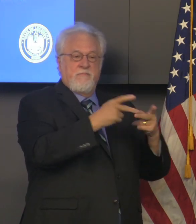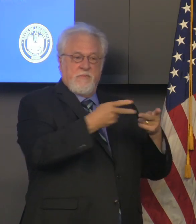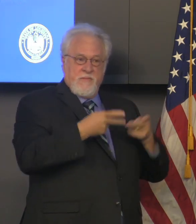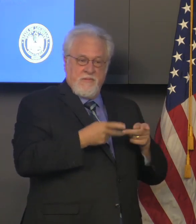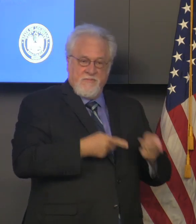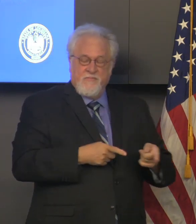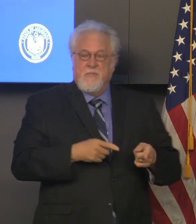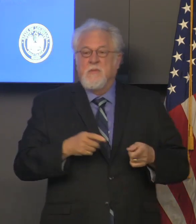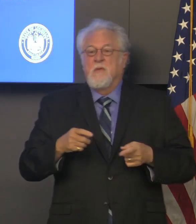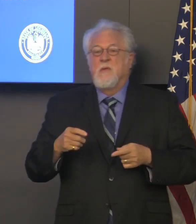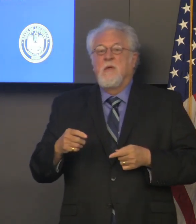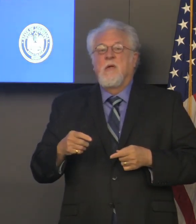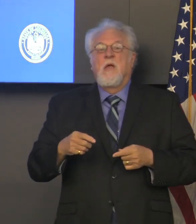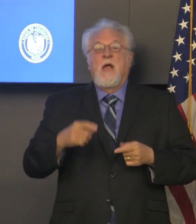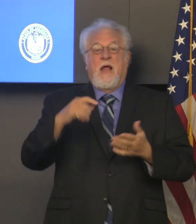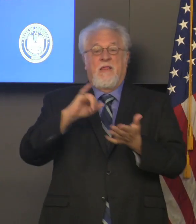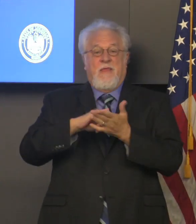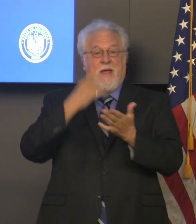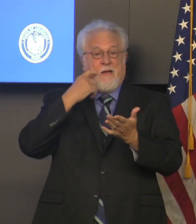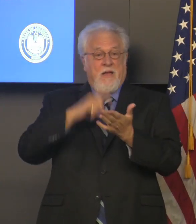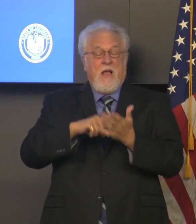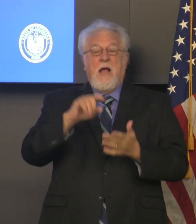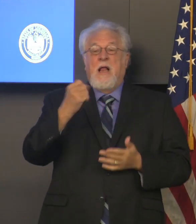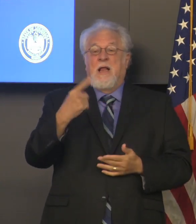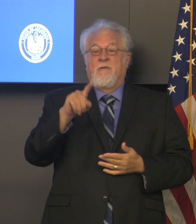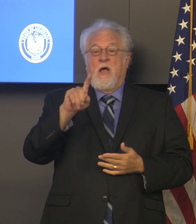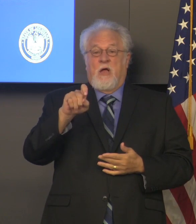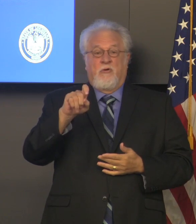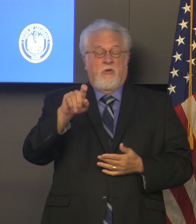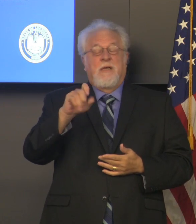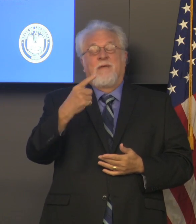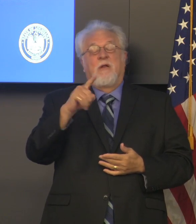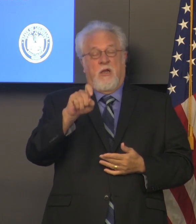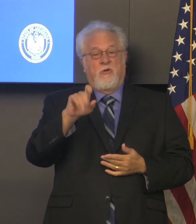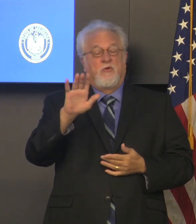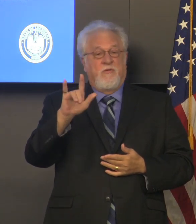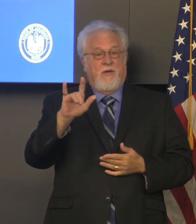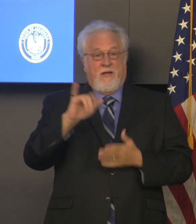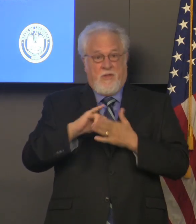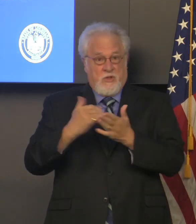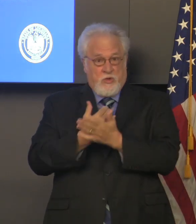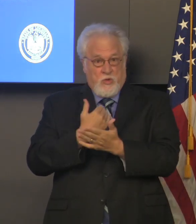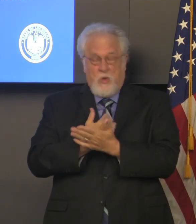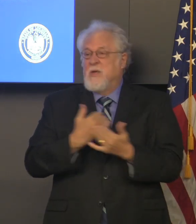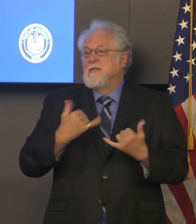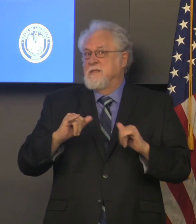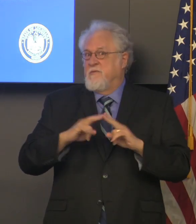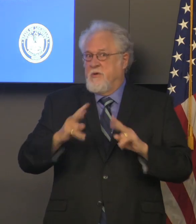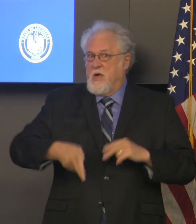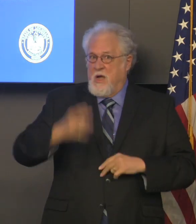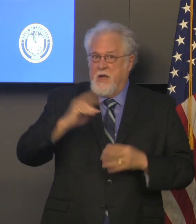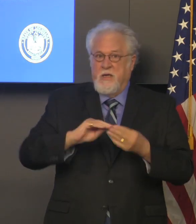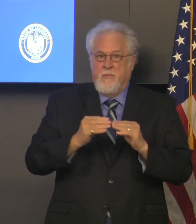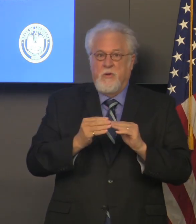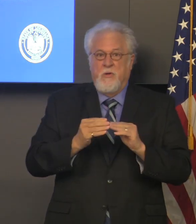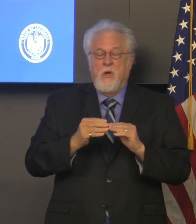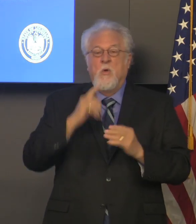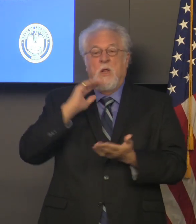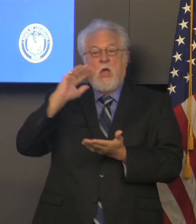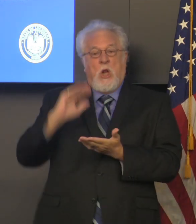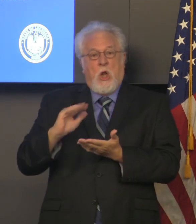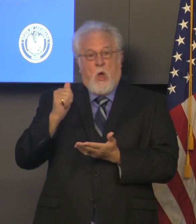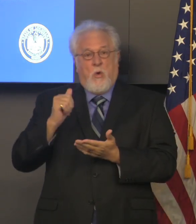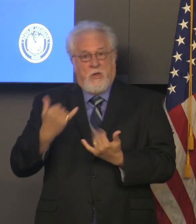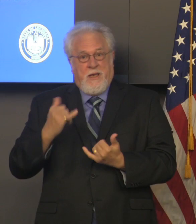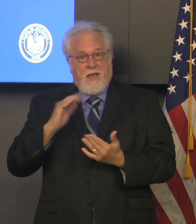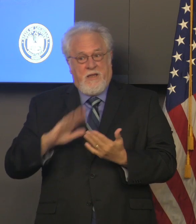will notice that 1,125 new cases, although that is still a very high number, it is lower today than